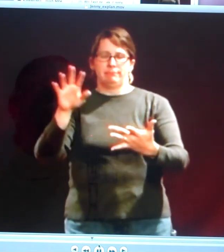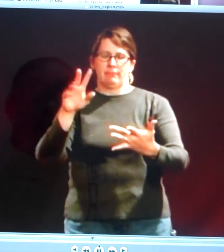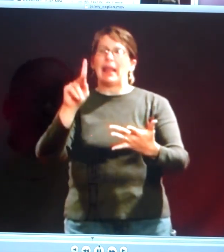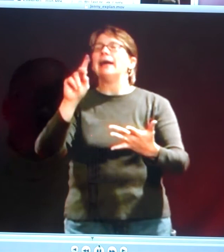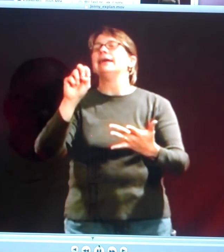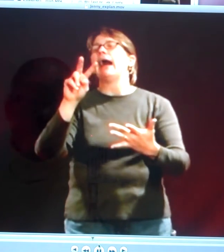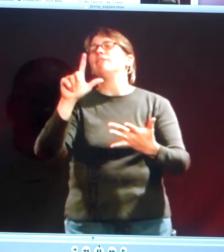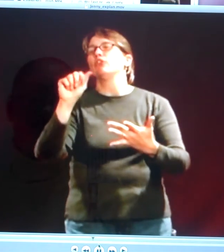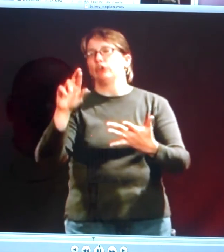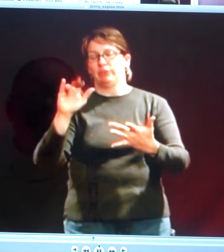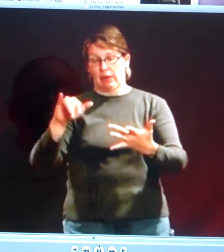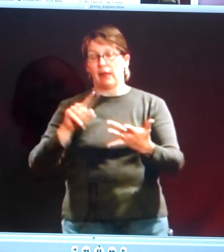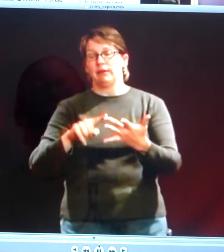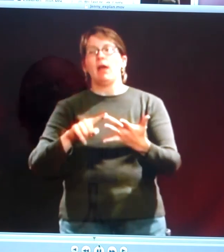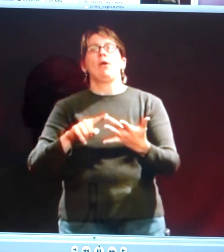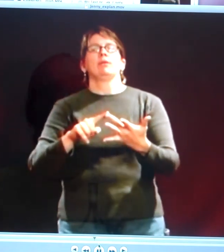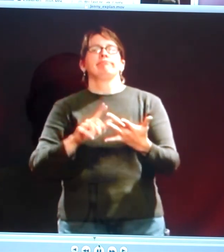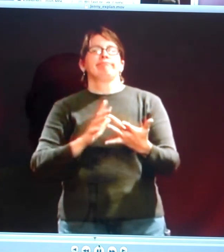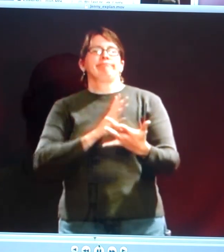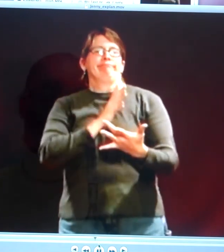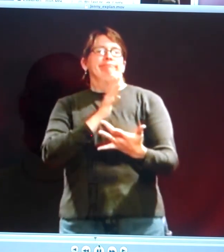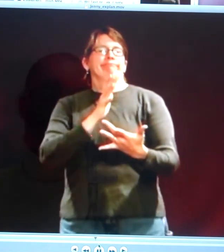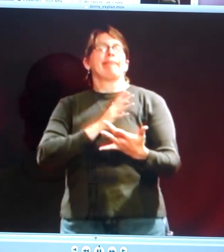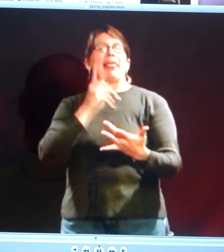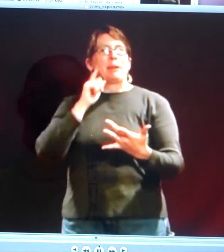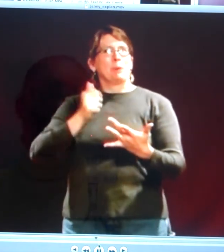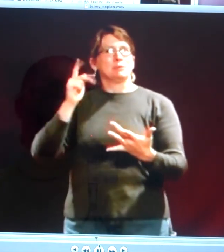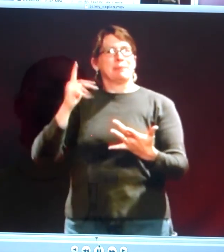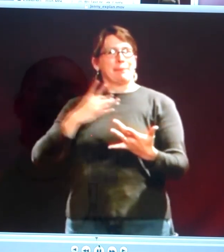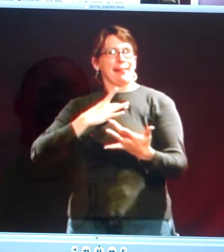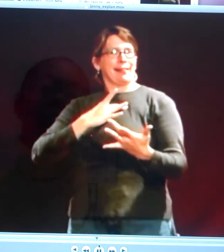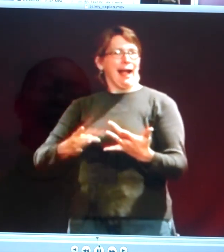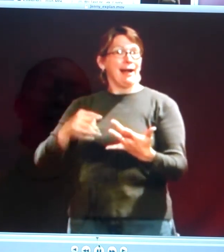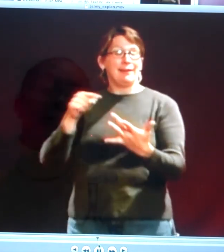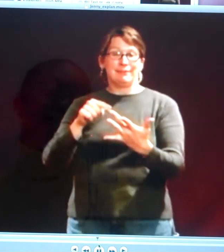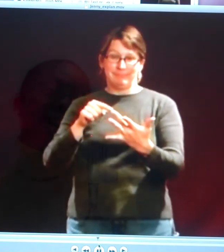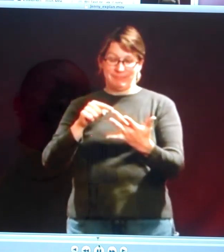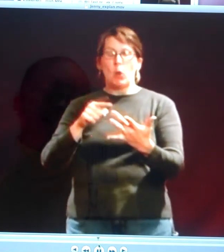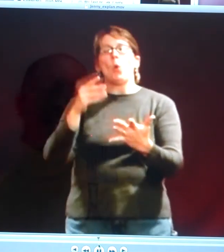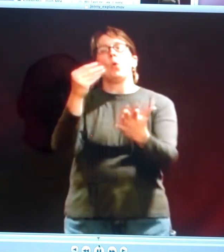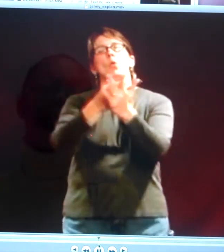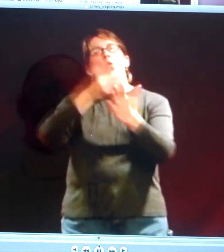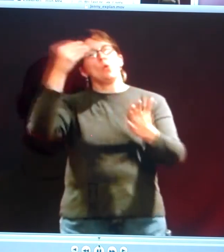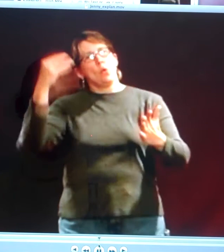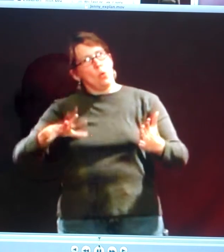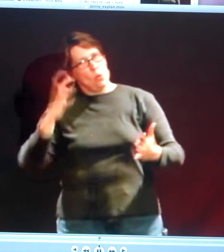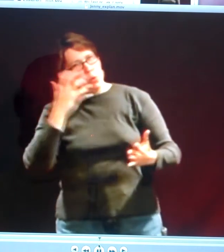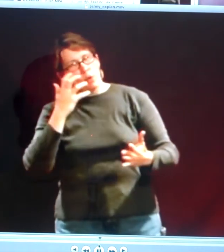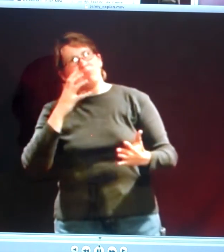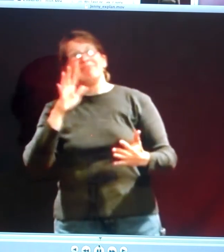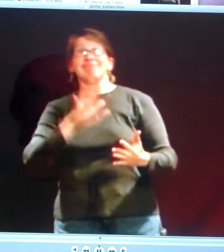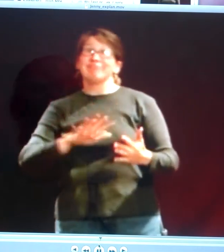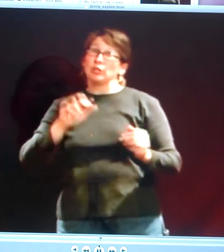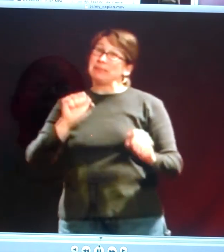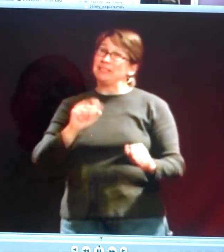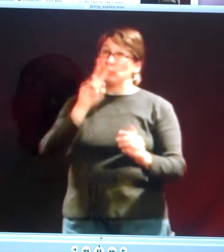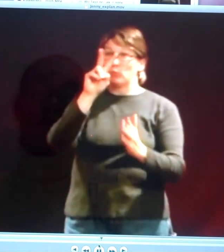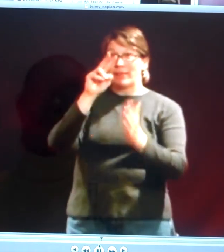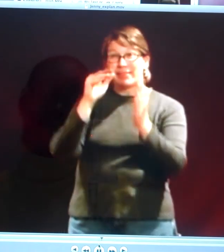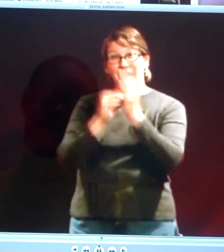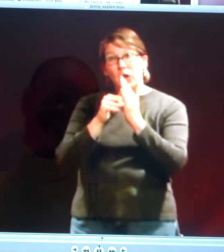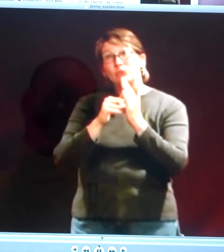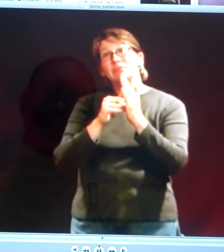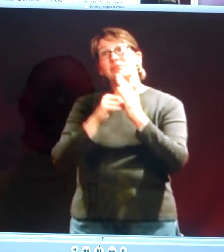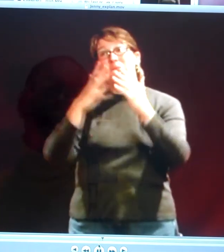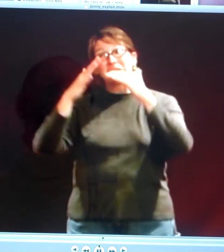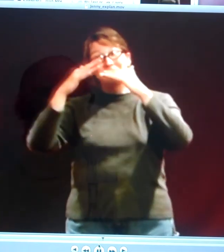Now the third one, Kevlar. That is more fancy. Most people like that. It's